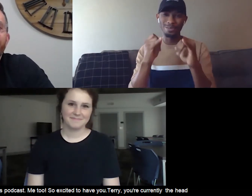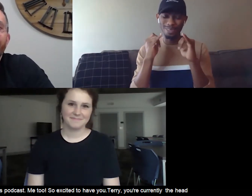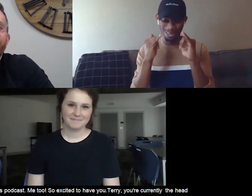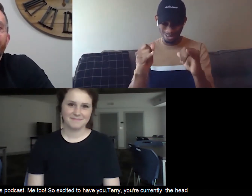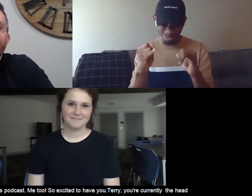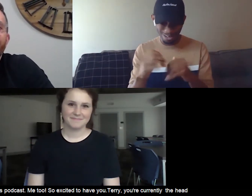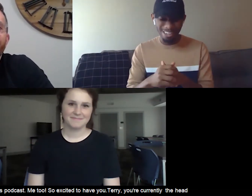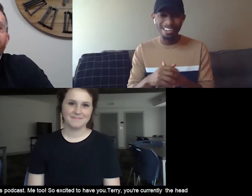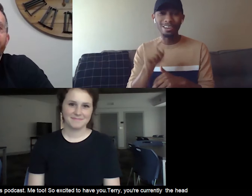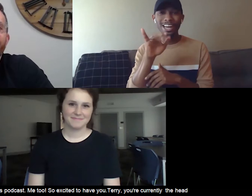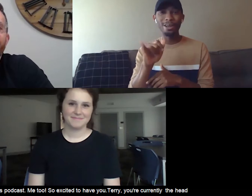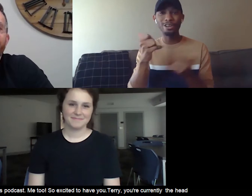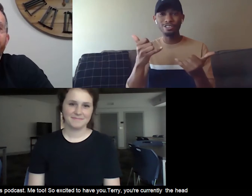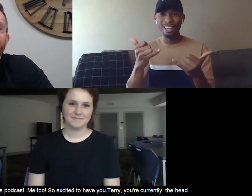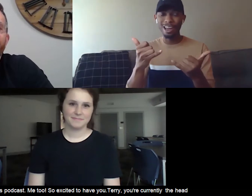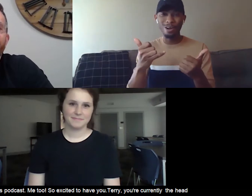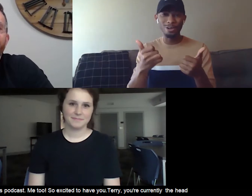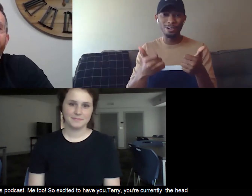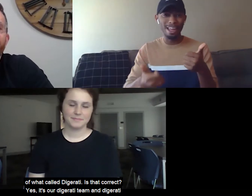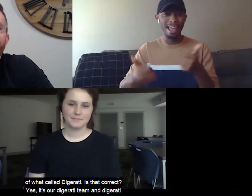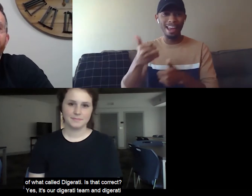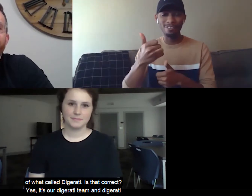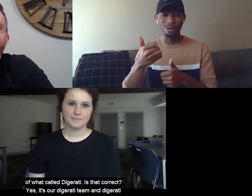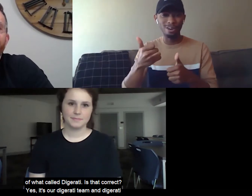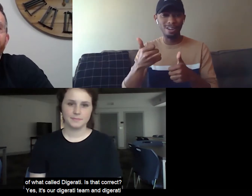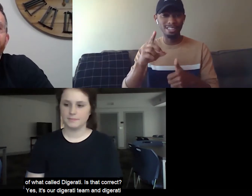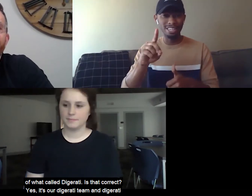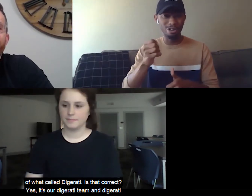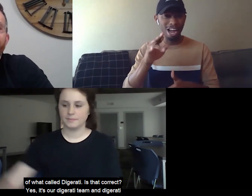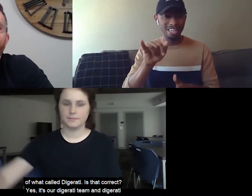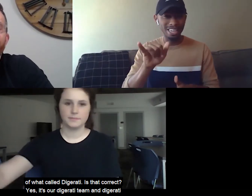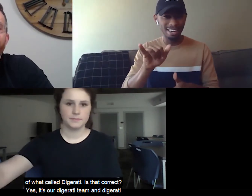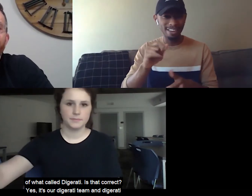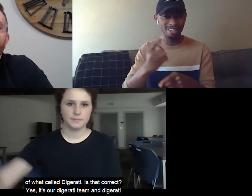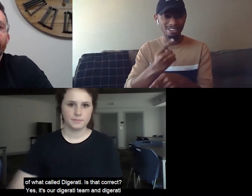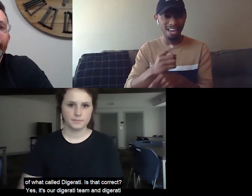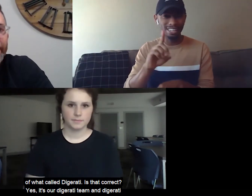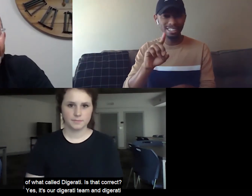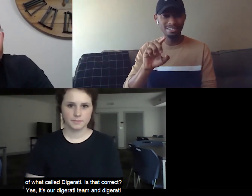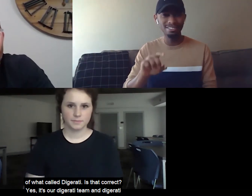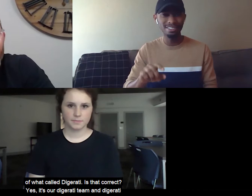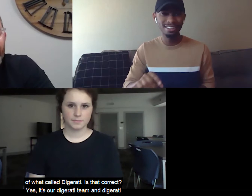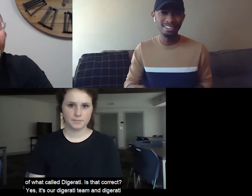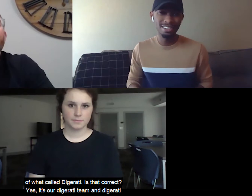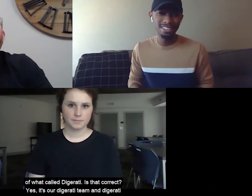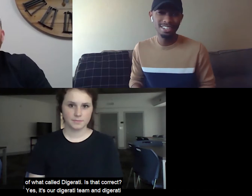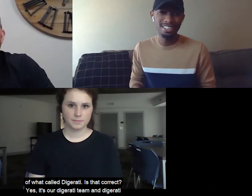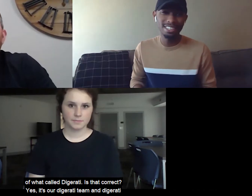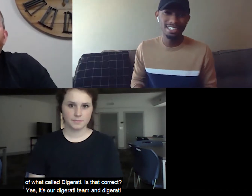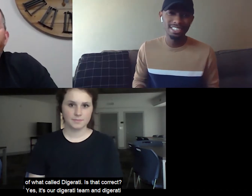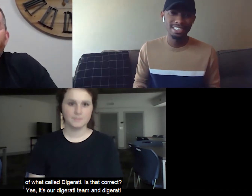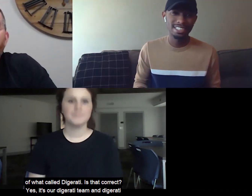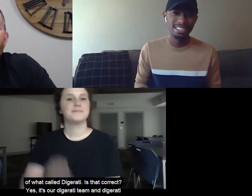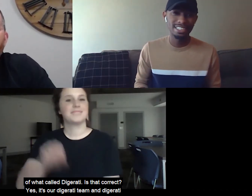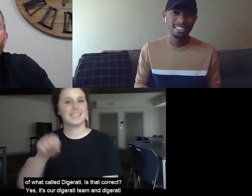Me too, me too. Now, Terry, you're the head of what's called Degrati, if that's correct? Yes,